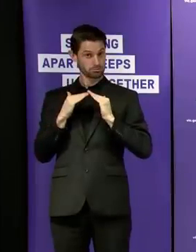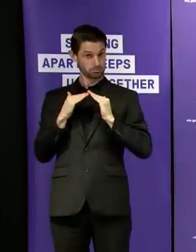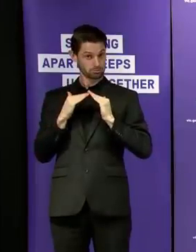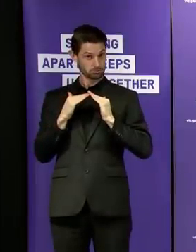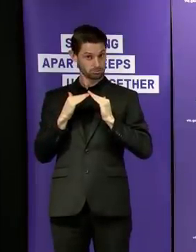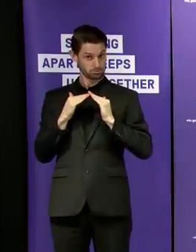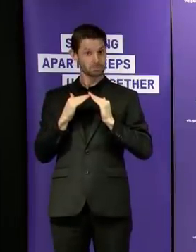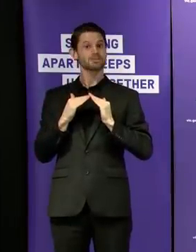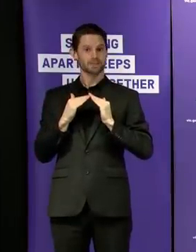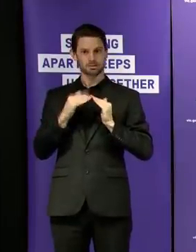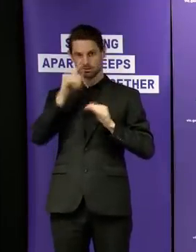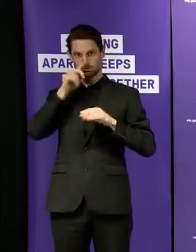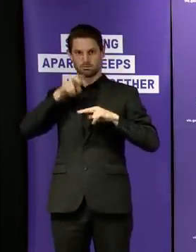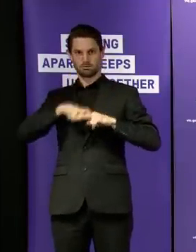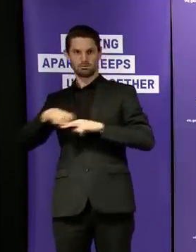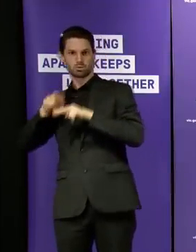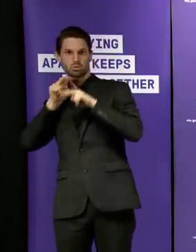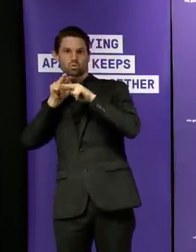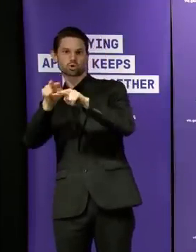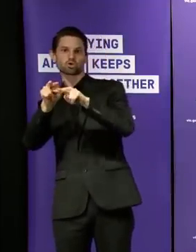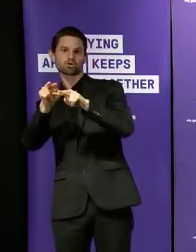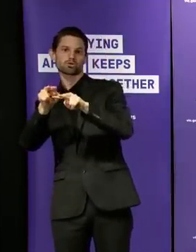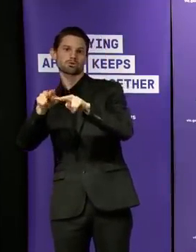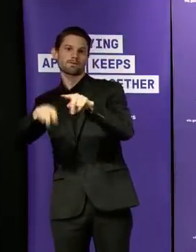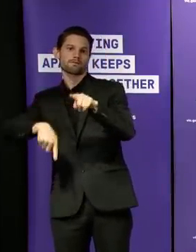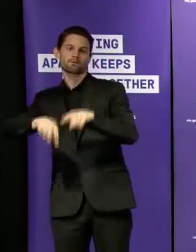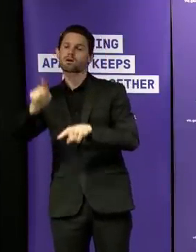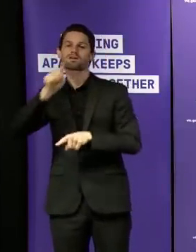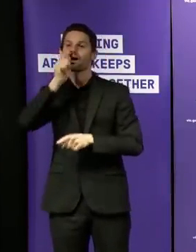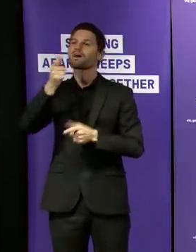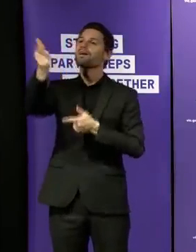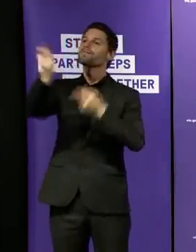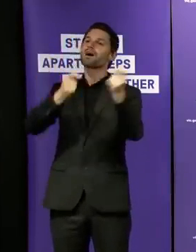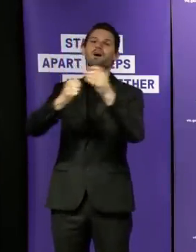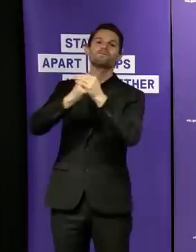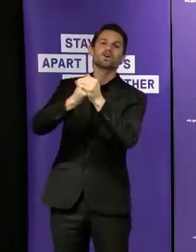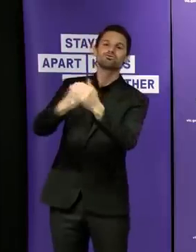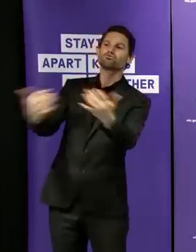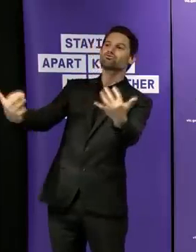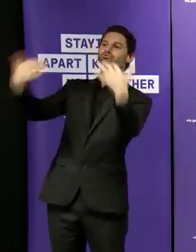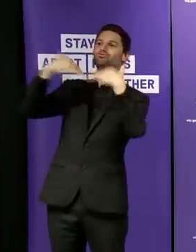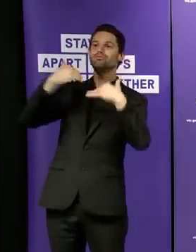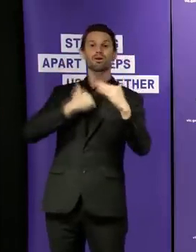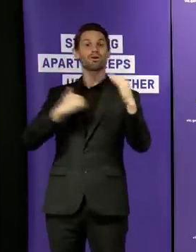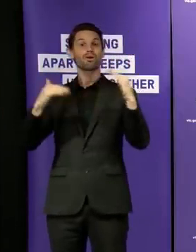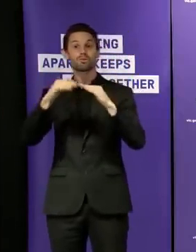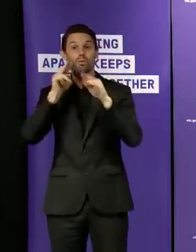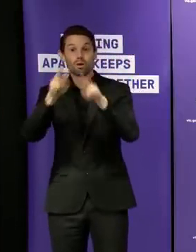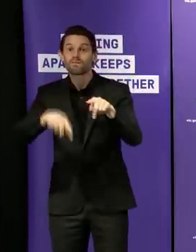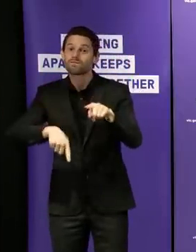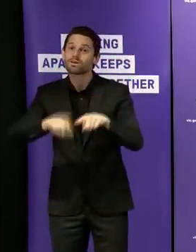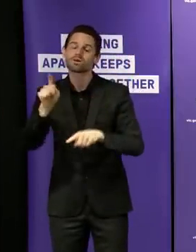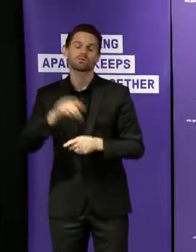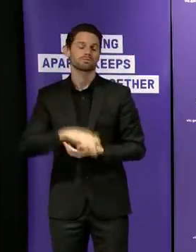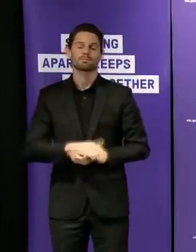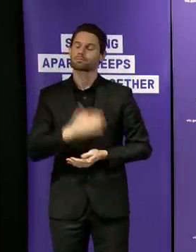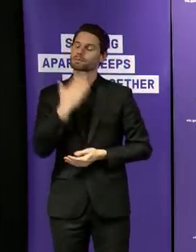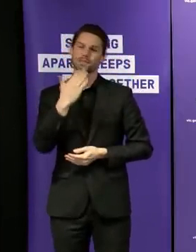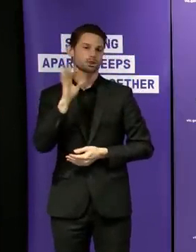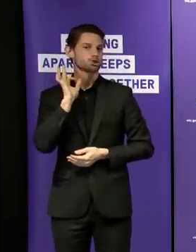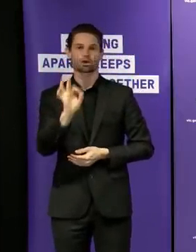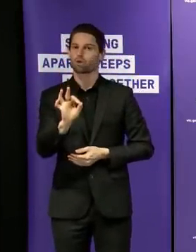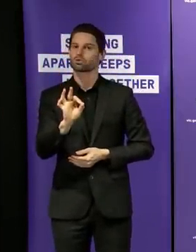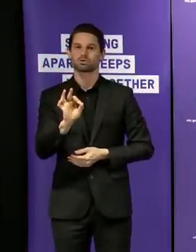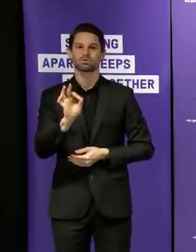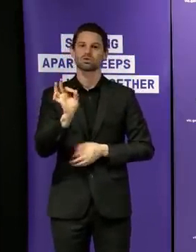that's how grand final day has to be. You can't have friends over into your home. You can't pretend that it's over